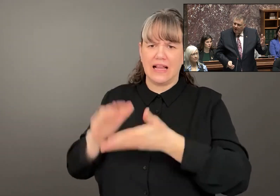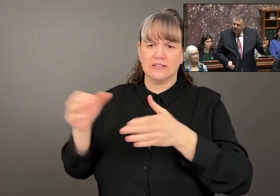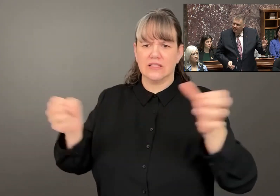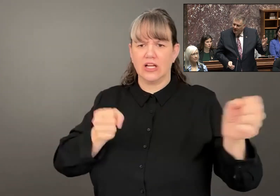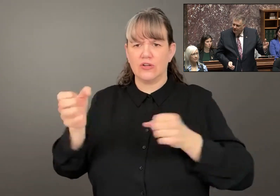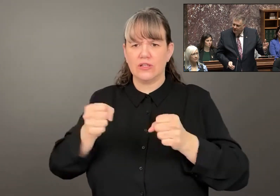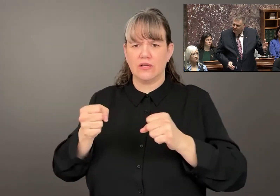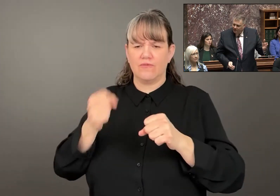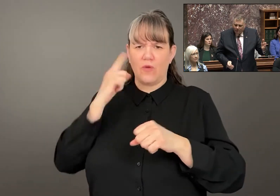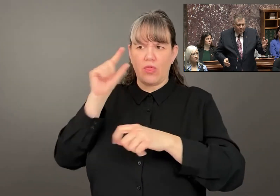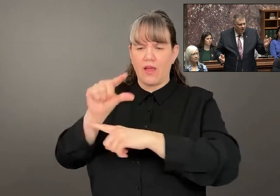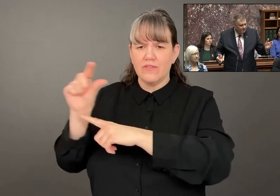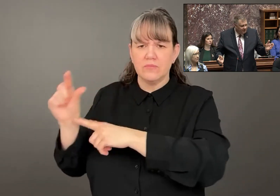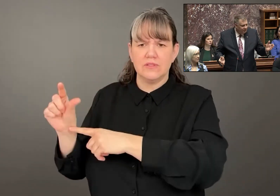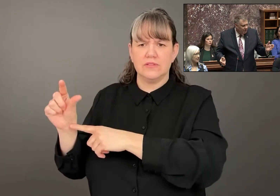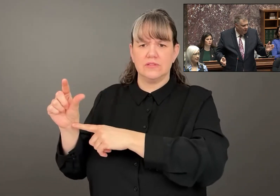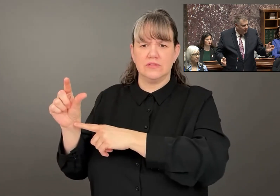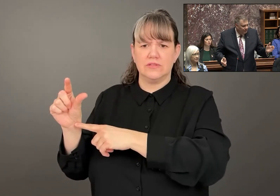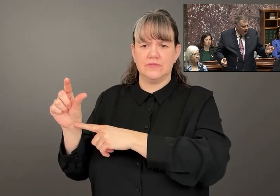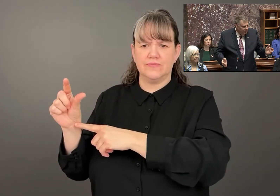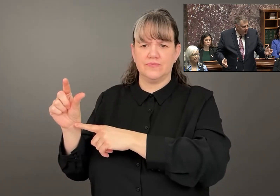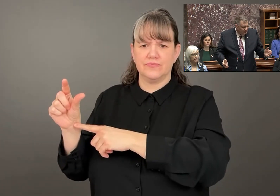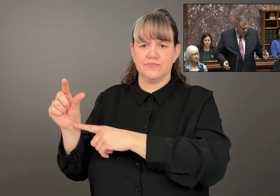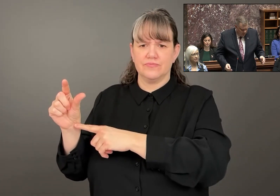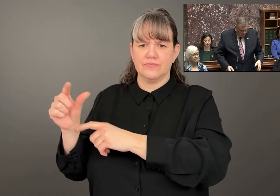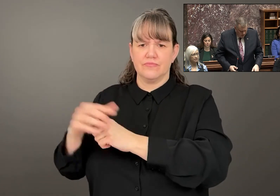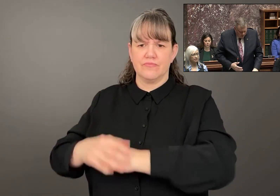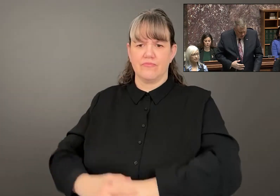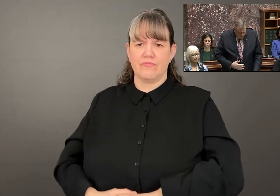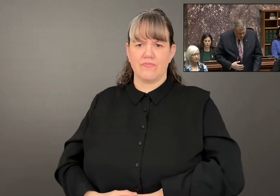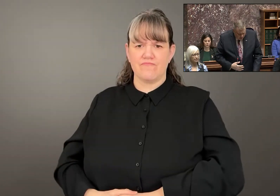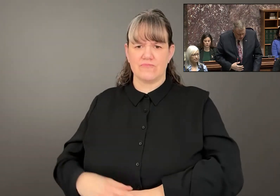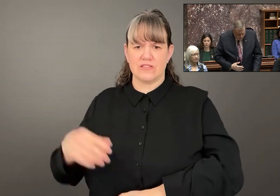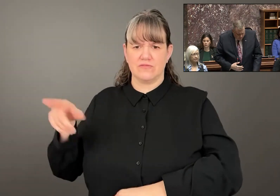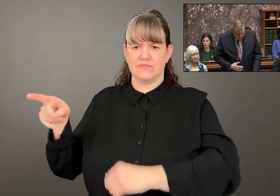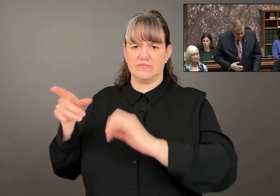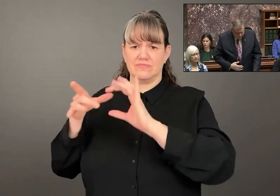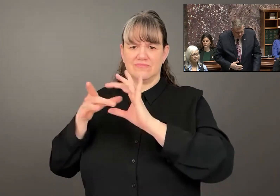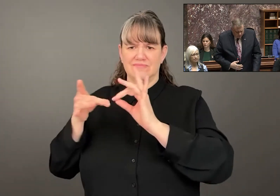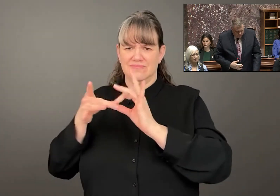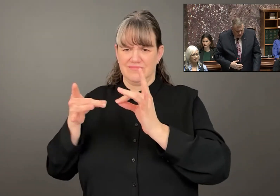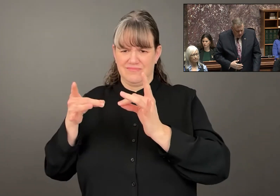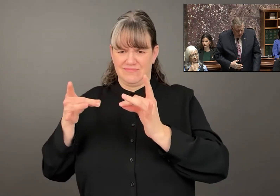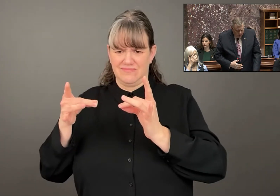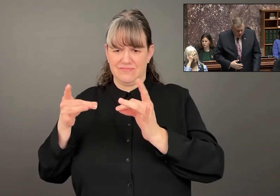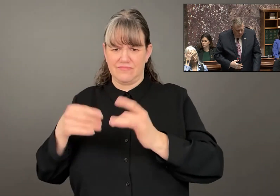we're running record deficits. Lord help us if the economy falters.